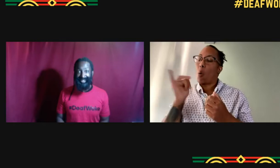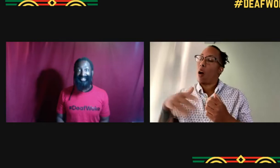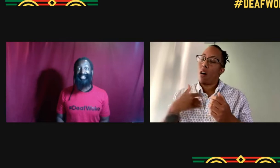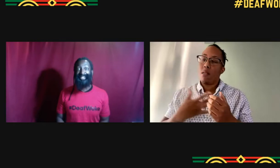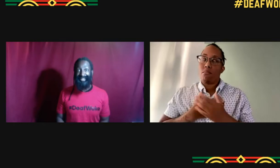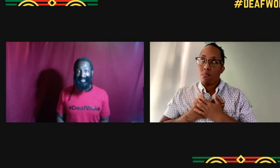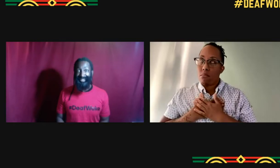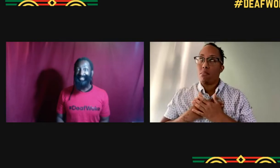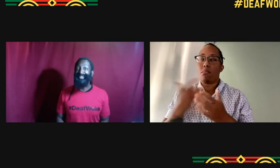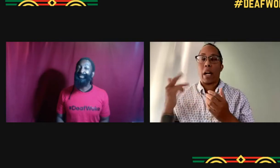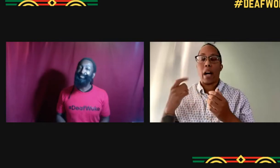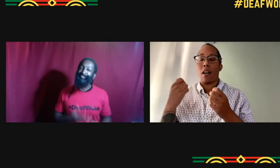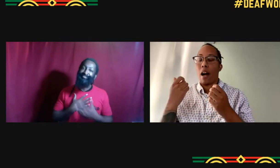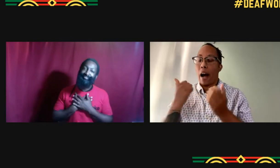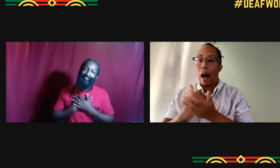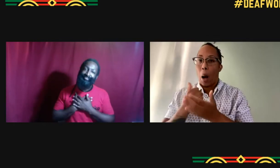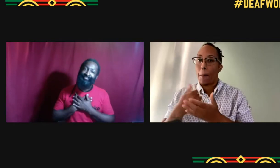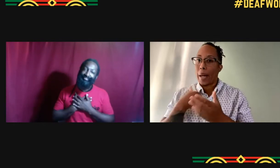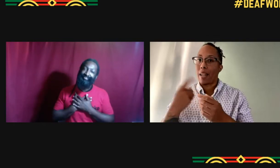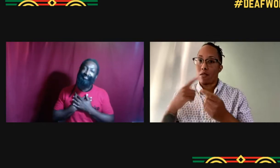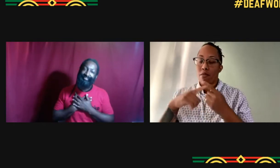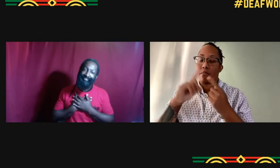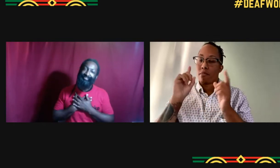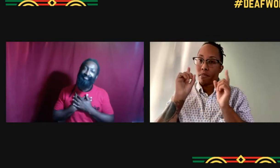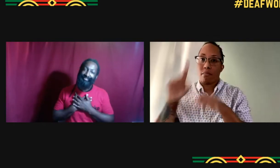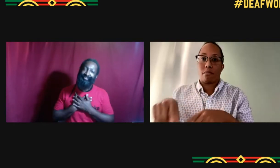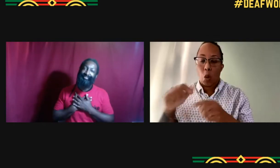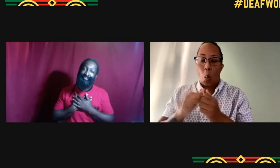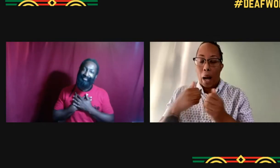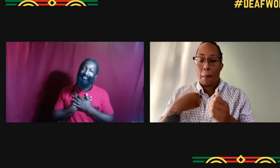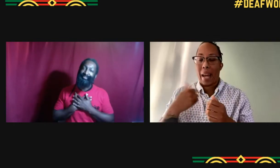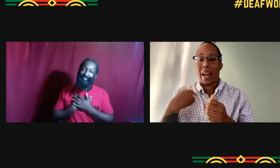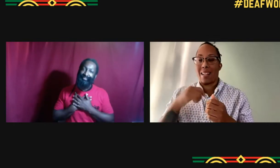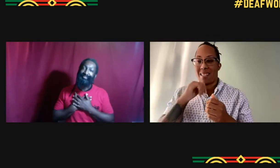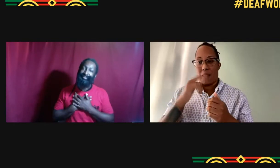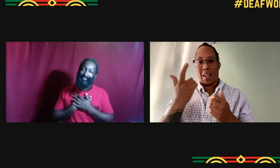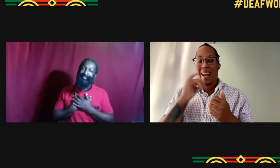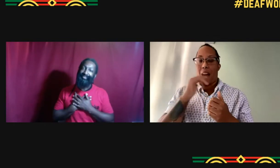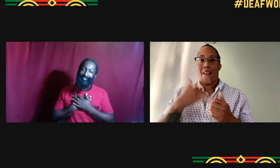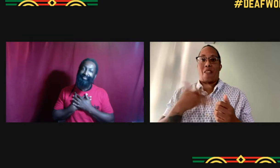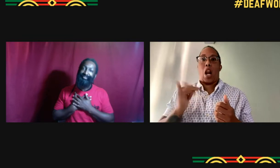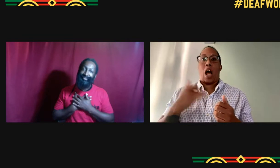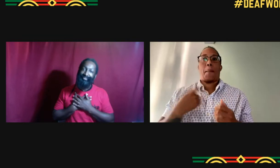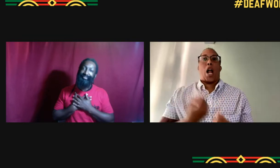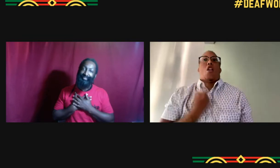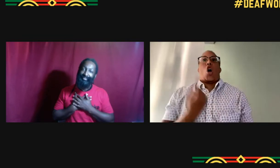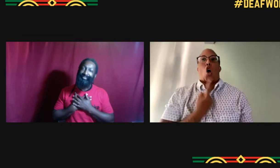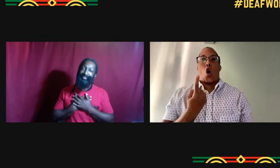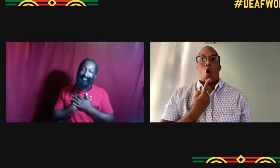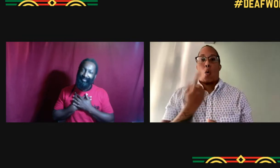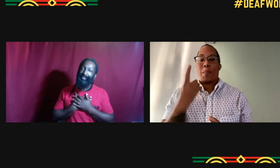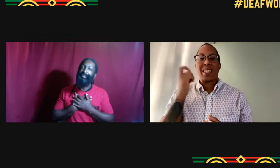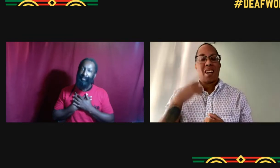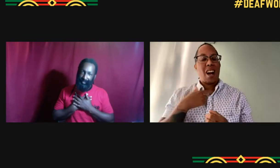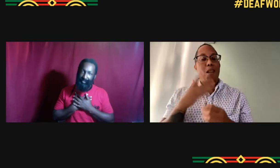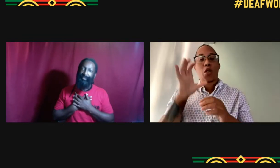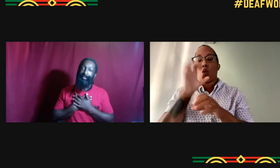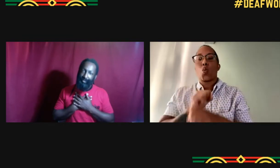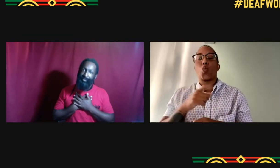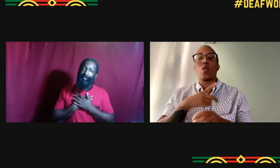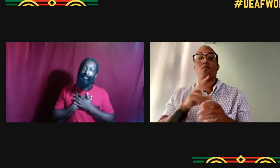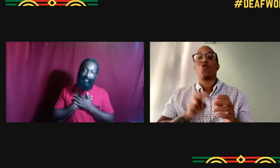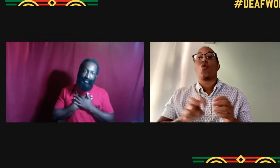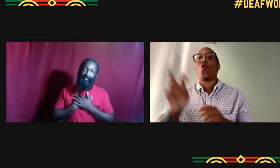And then I had a friend drive me. And I'm so grateful they came with me to my appointments. That way I didn't